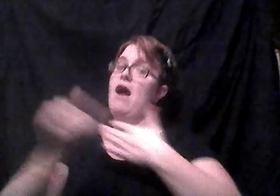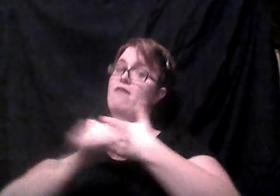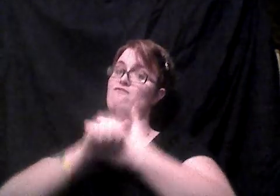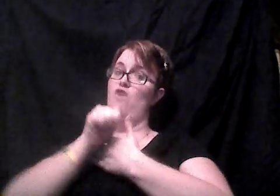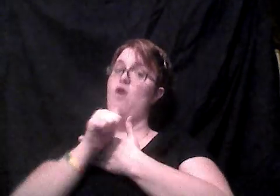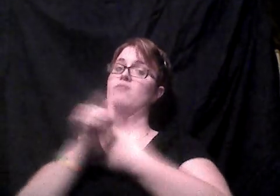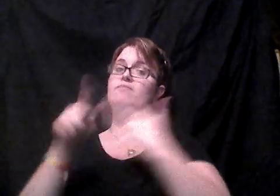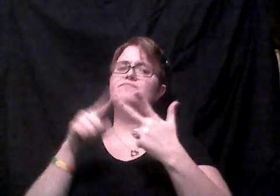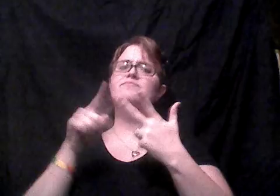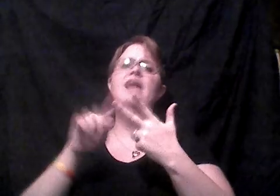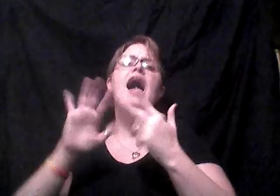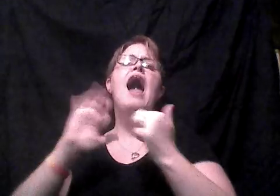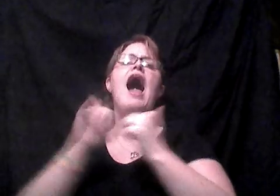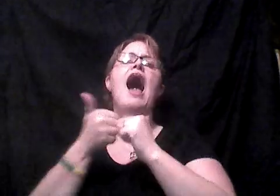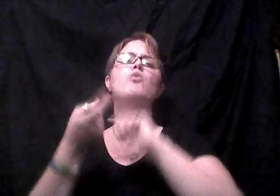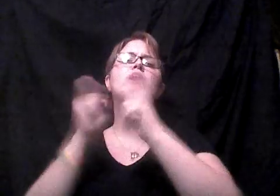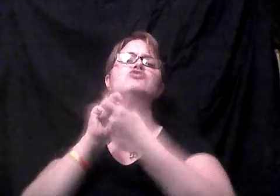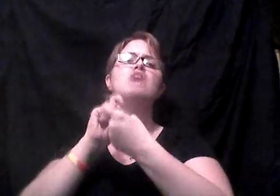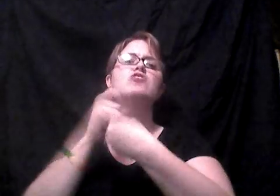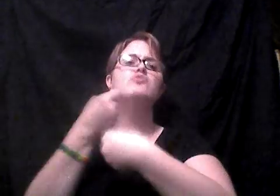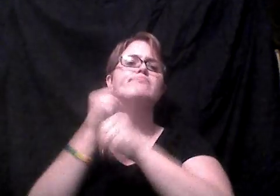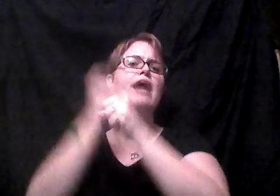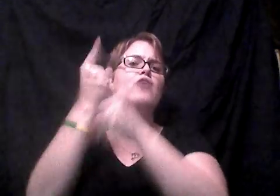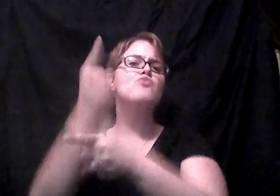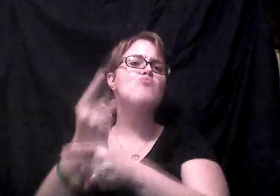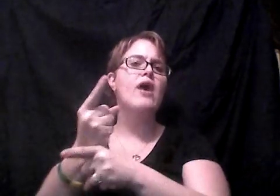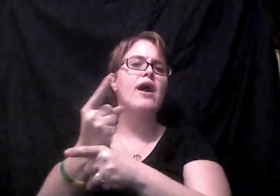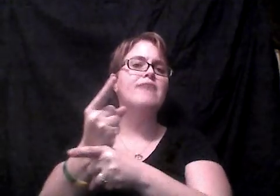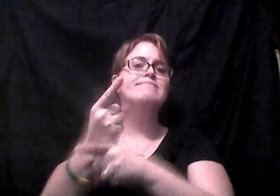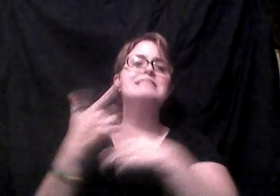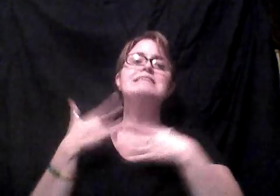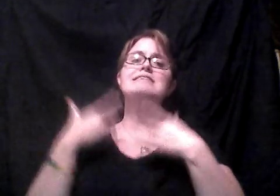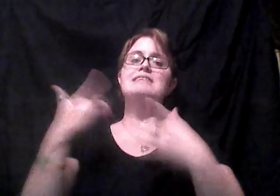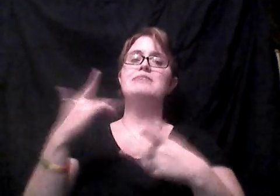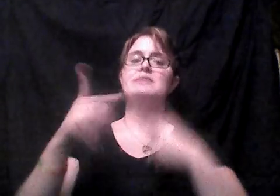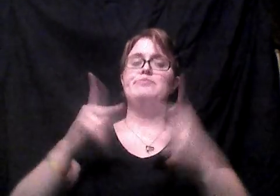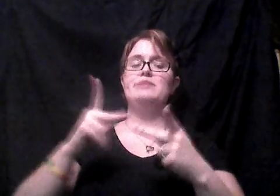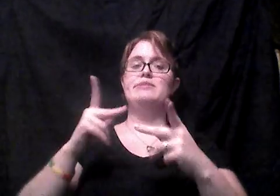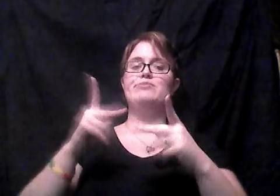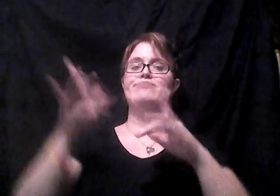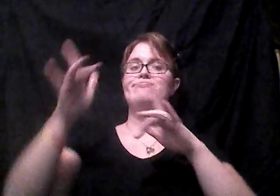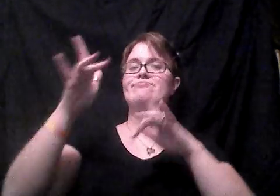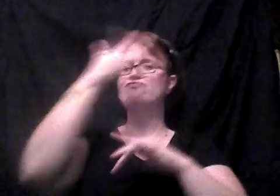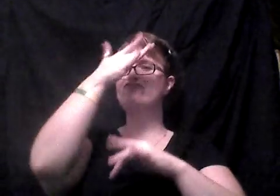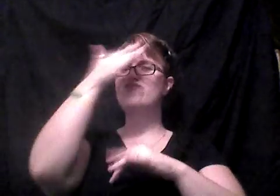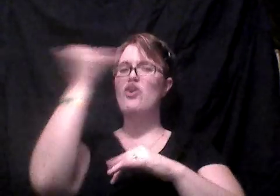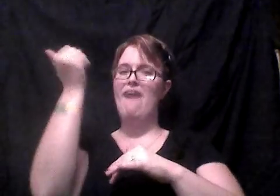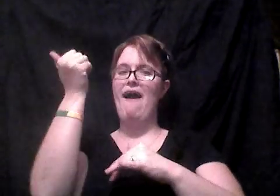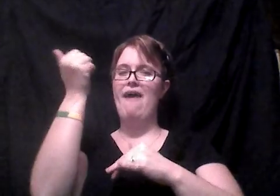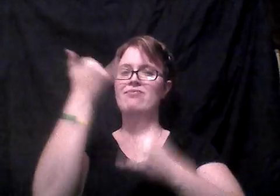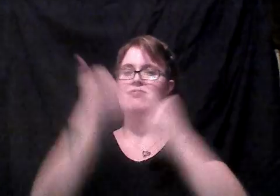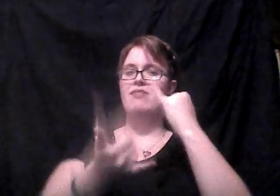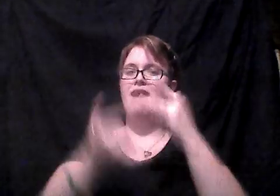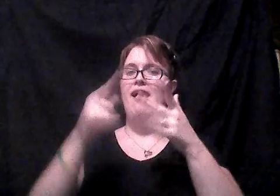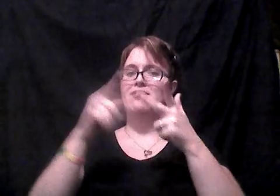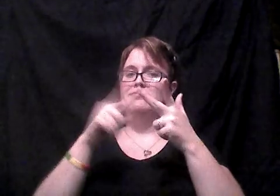Most people skip that 3rd part. That's how you can tell sincerity. The last thing is that we all have people that we don't like, that